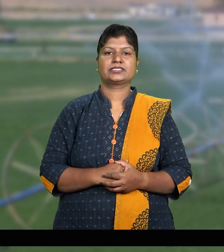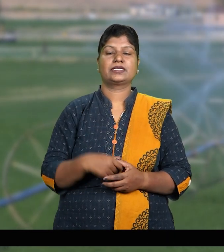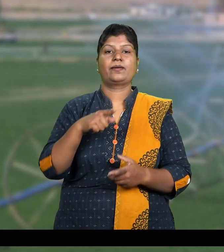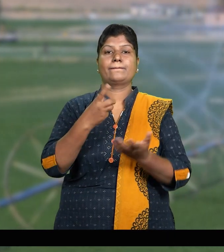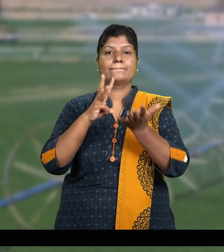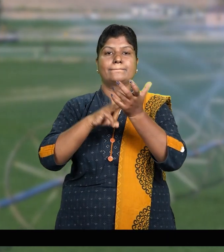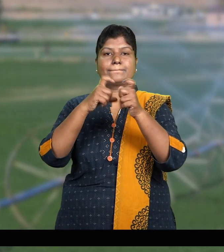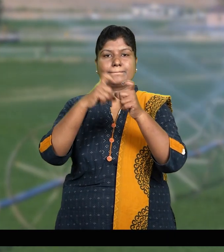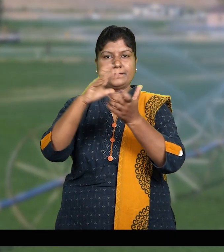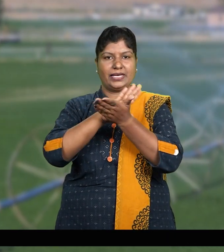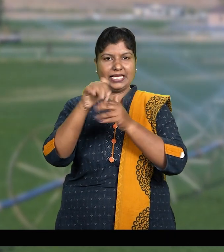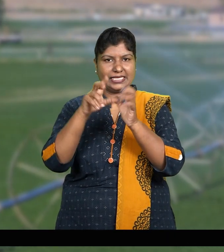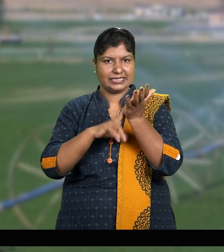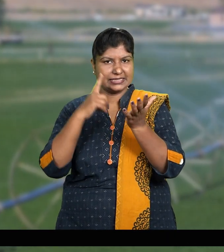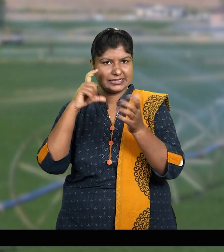Mechanical,